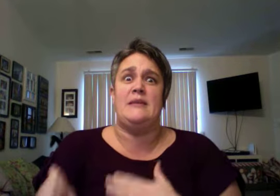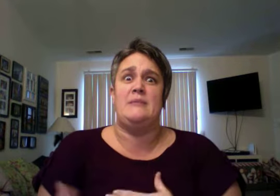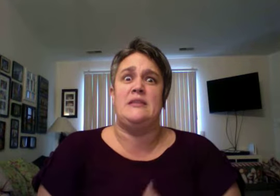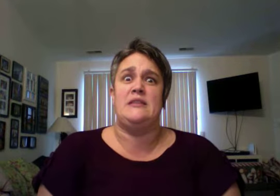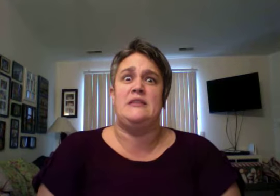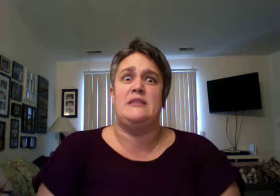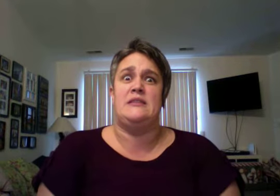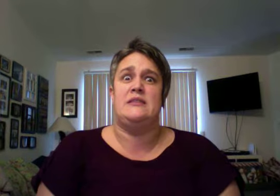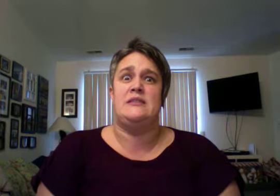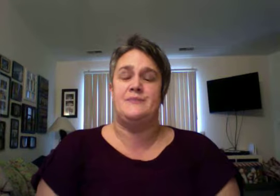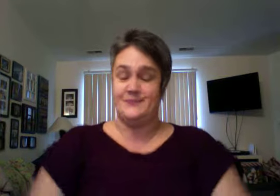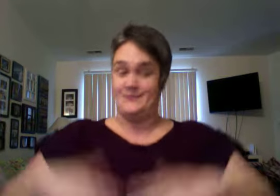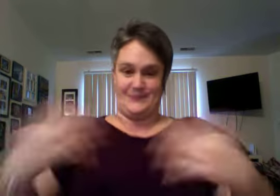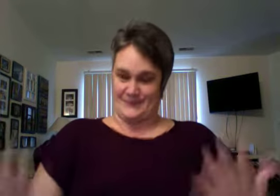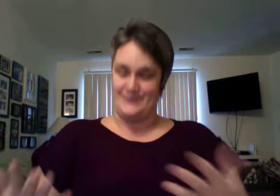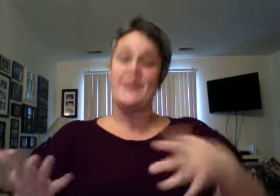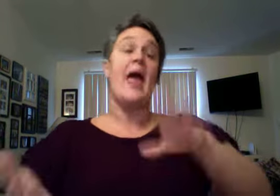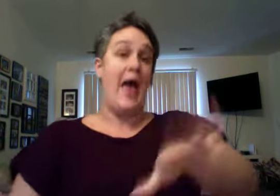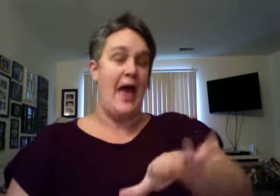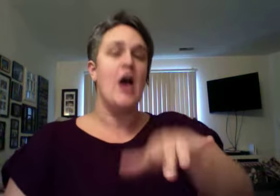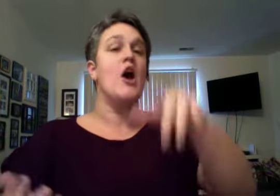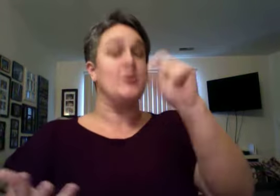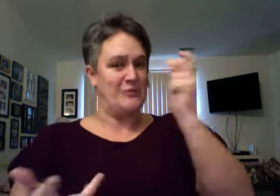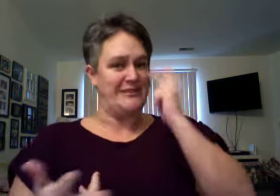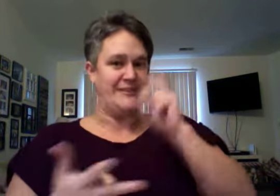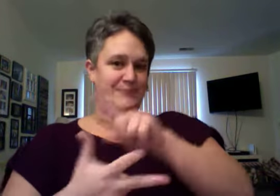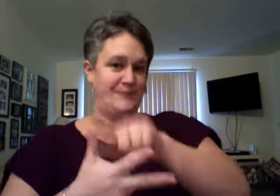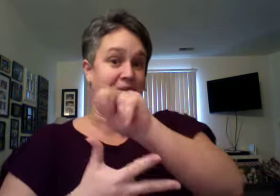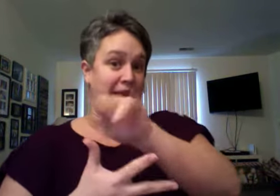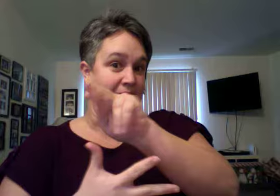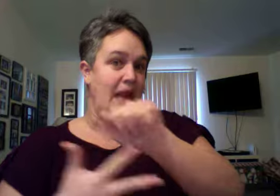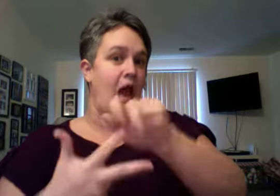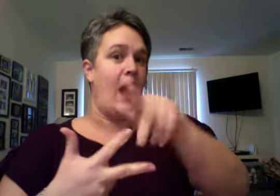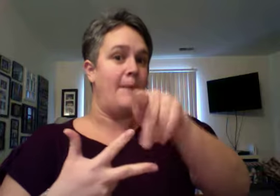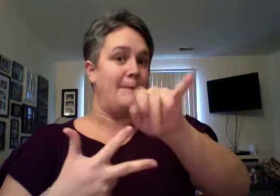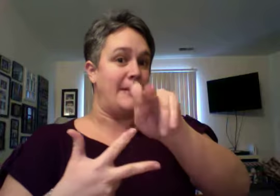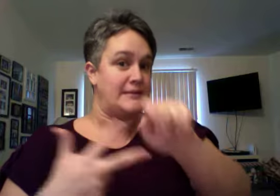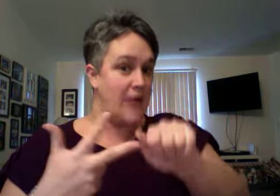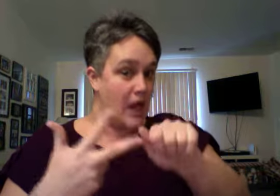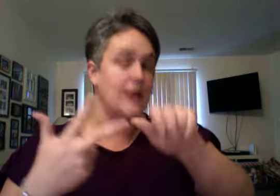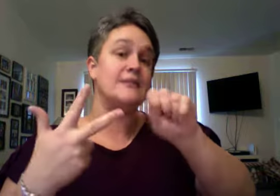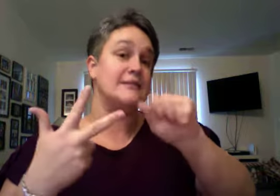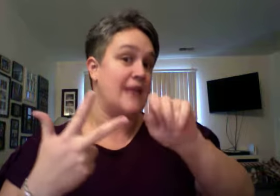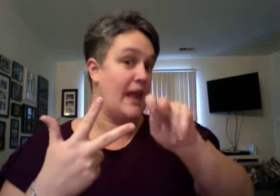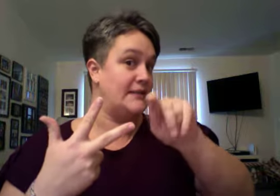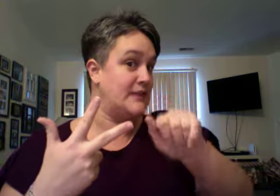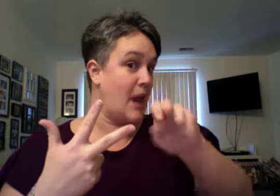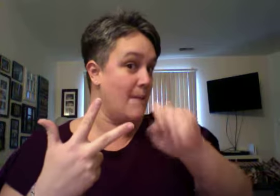Kill me. Now, children, that's the Niña, the Pinta, and the Santa Maria. The ships Columbus sailed to discover America.